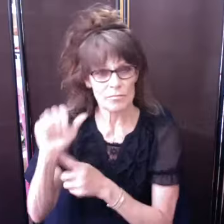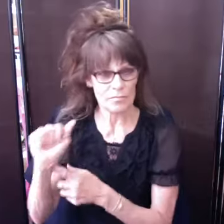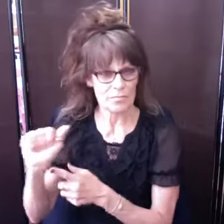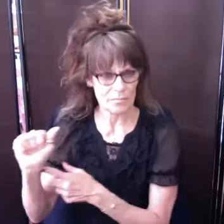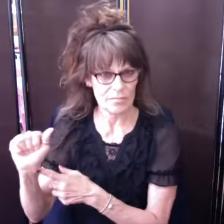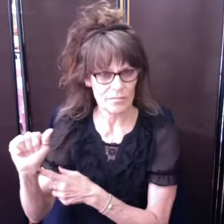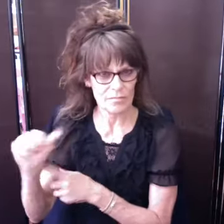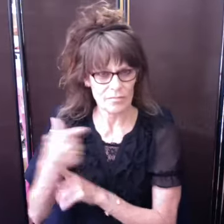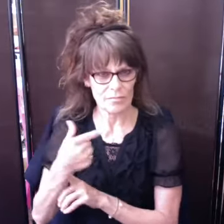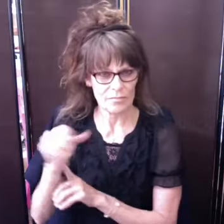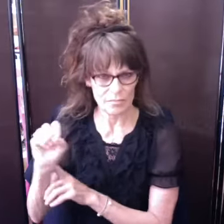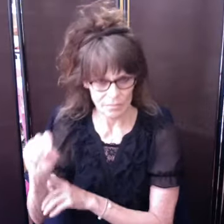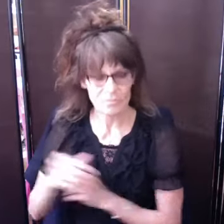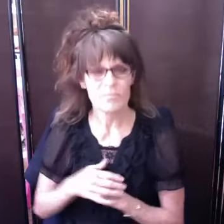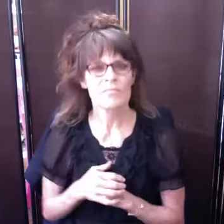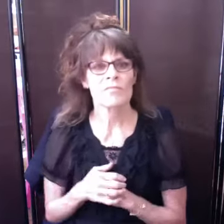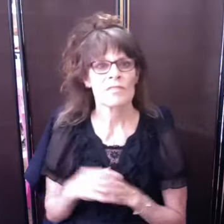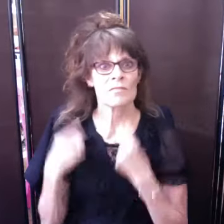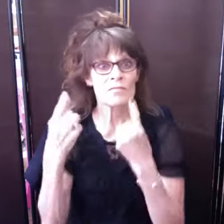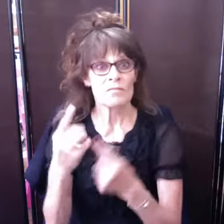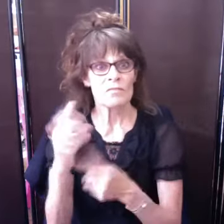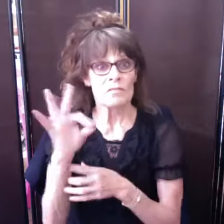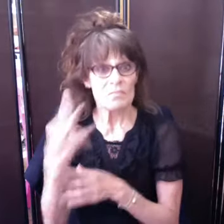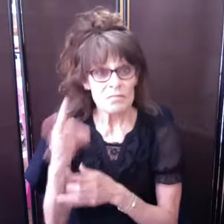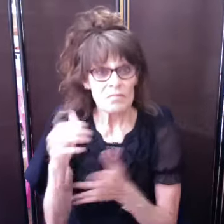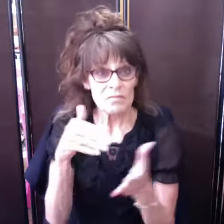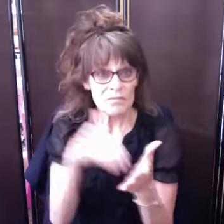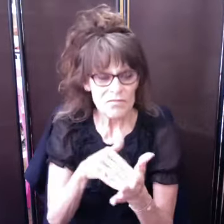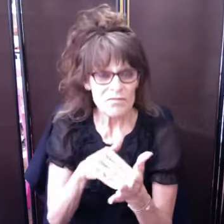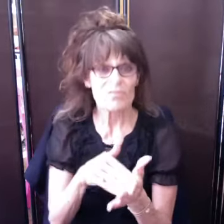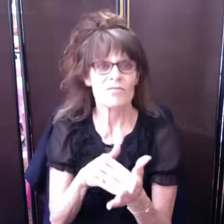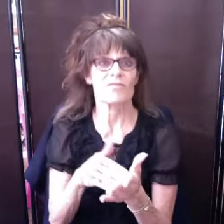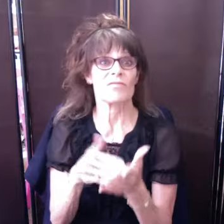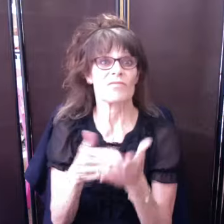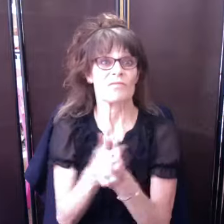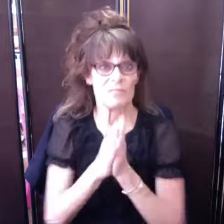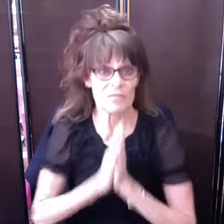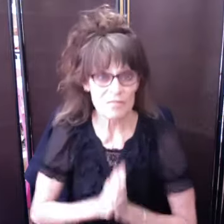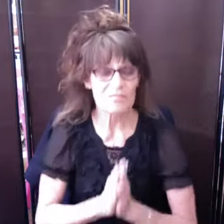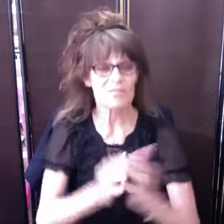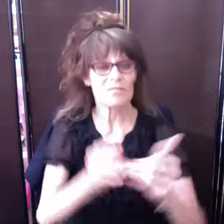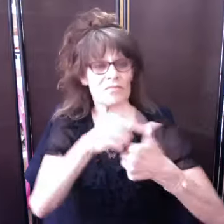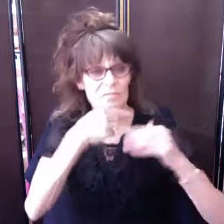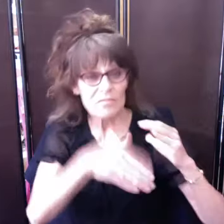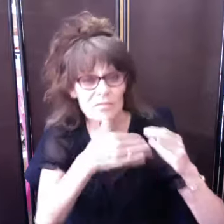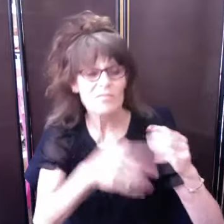And so we've answered 19,000 requests, emails, telephone calls, snail mail letters since the 20th of